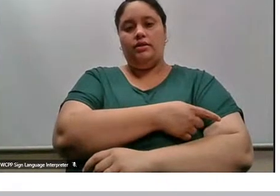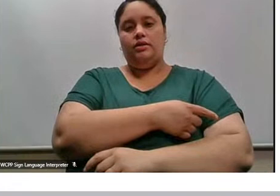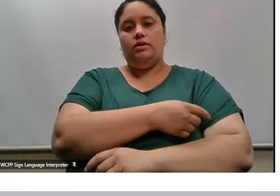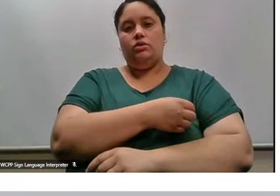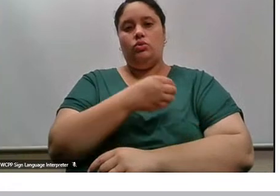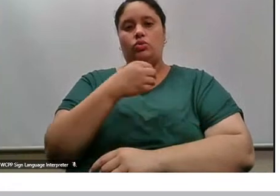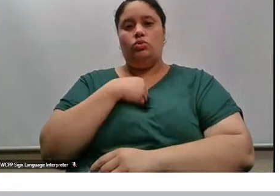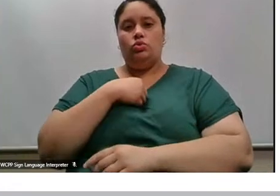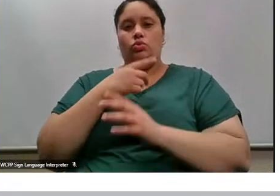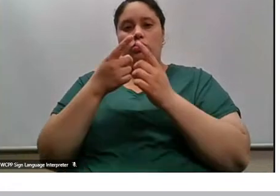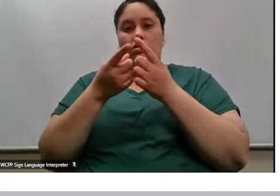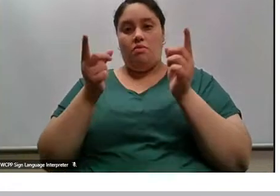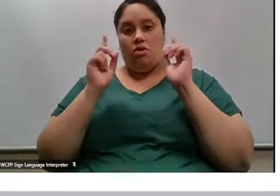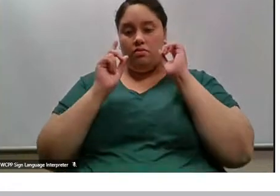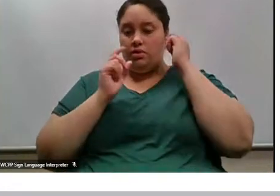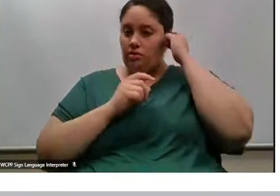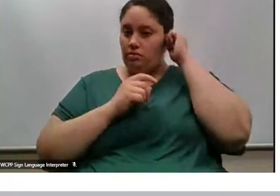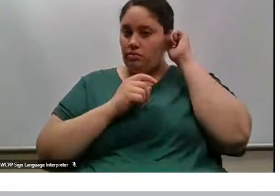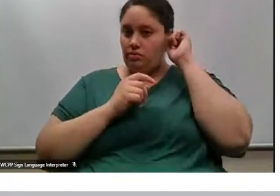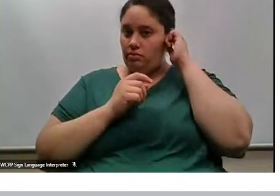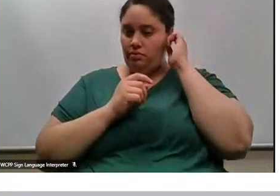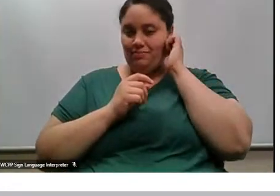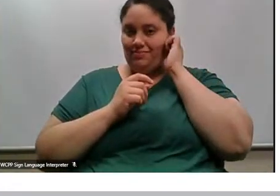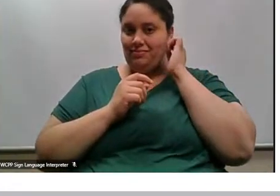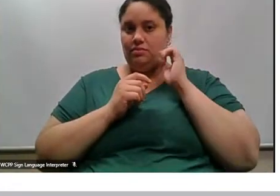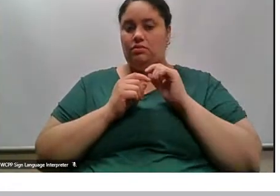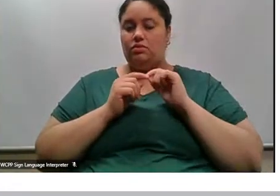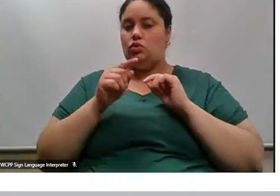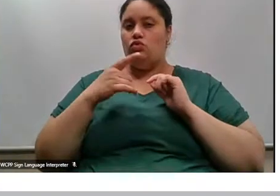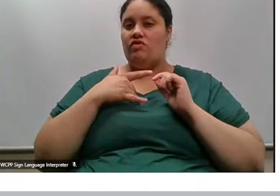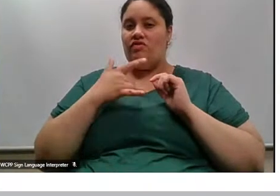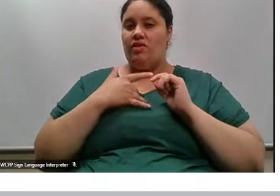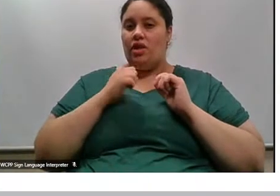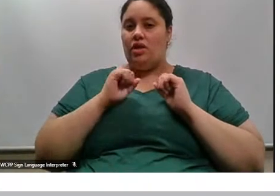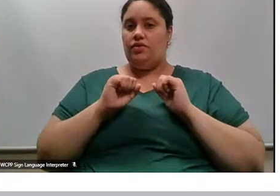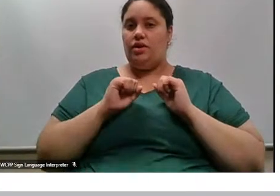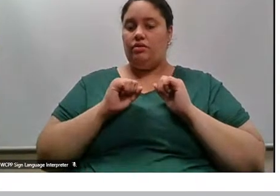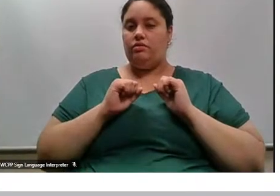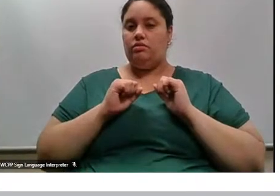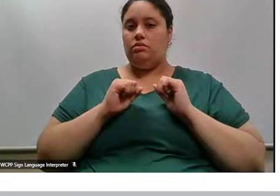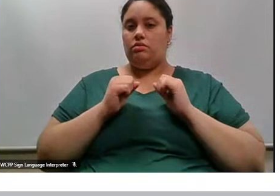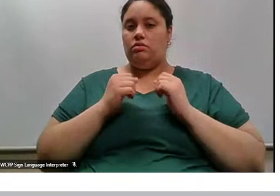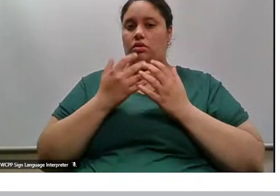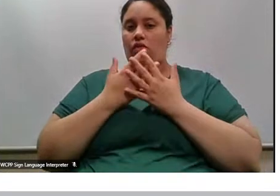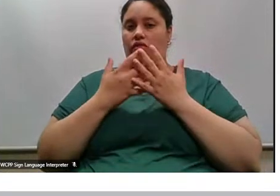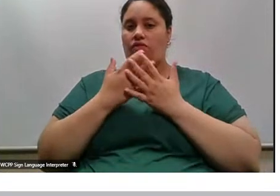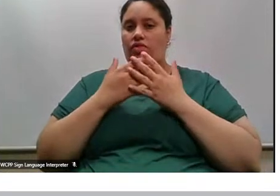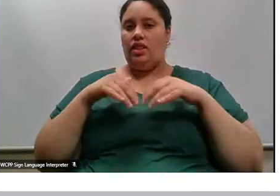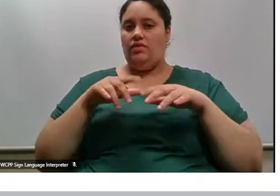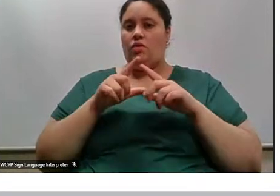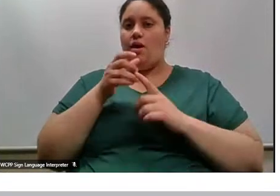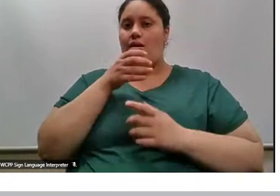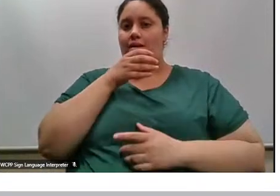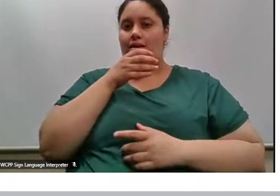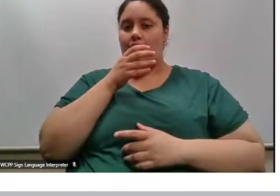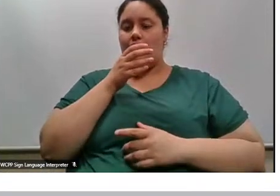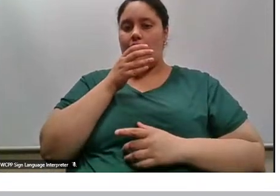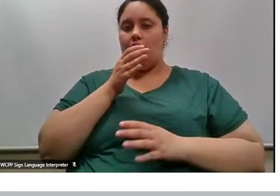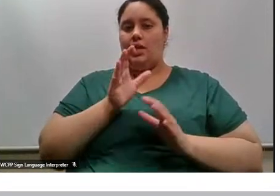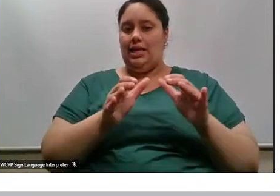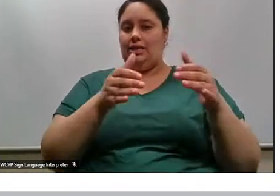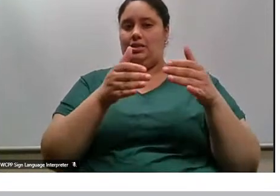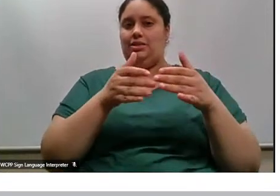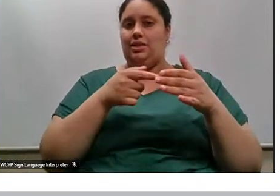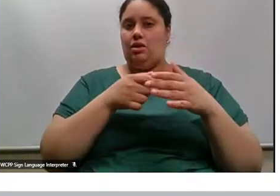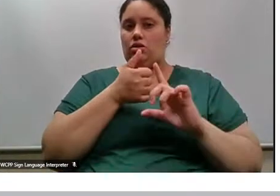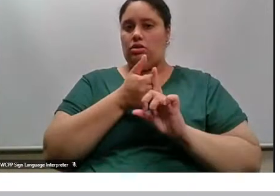department, doesn't that stifle maybe its activity? Because liquor is an industry. It's an industry